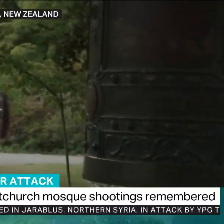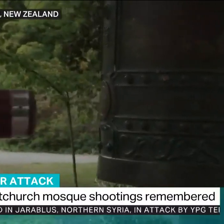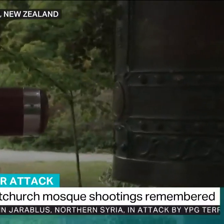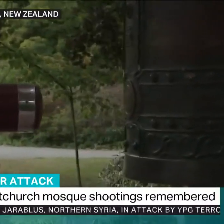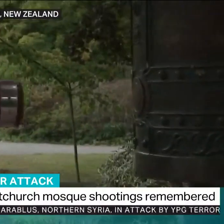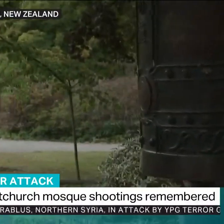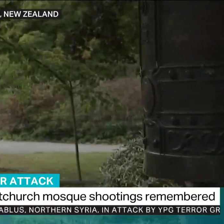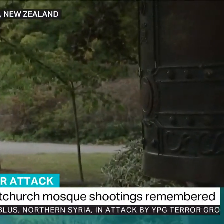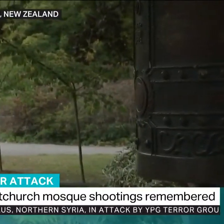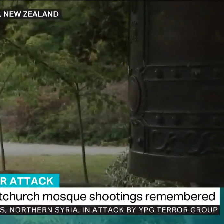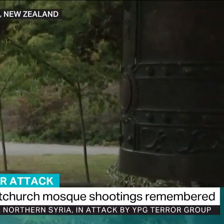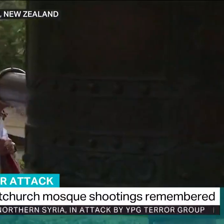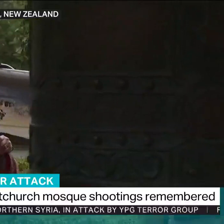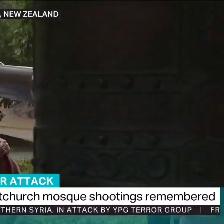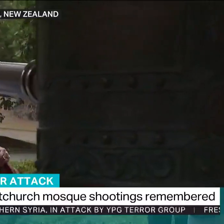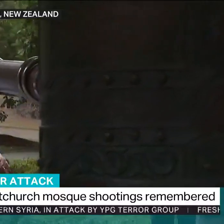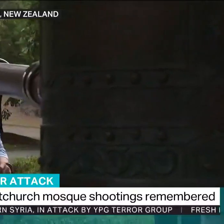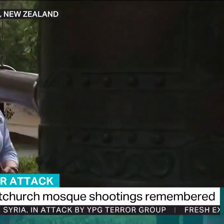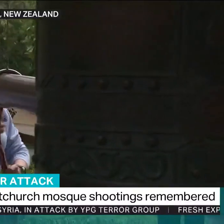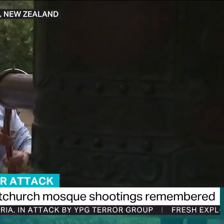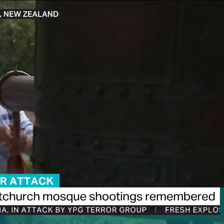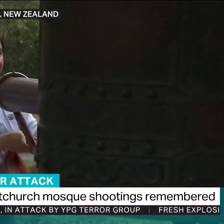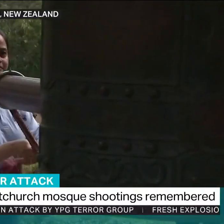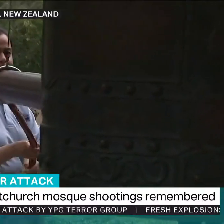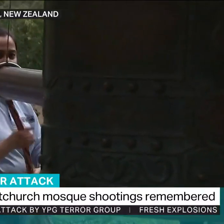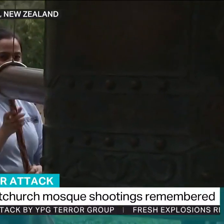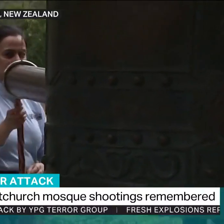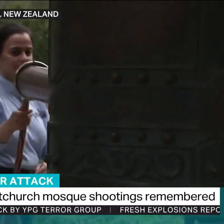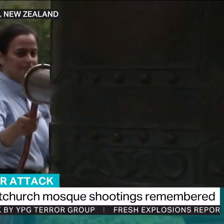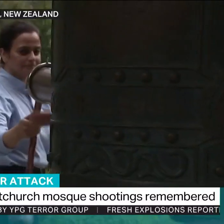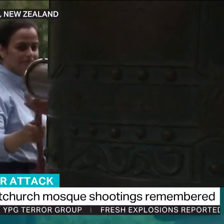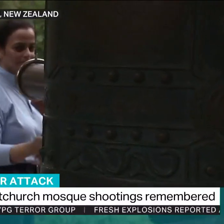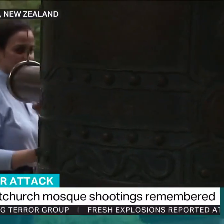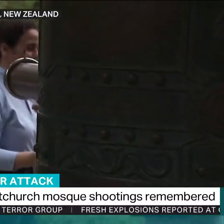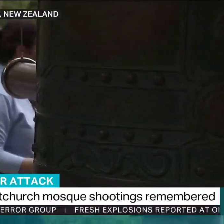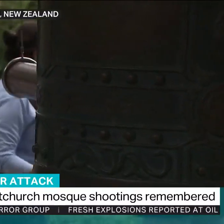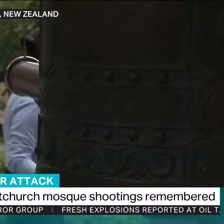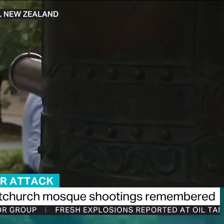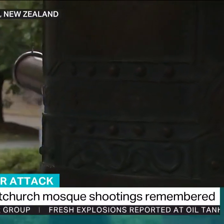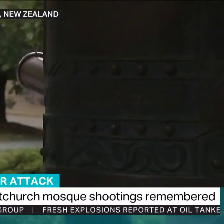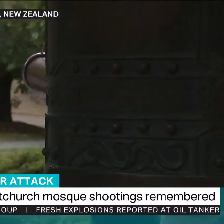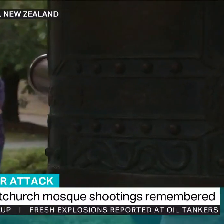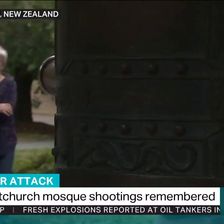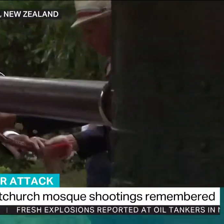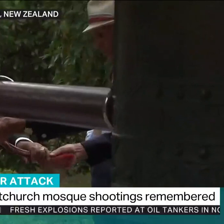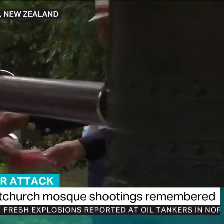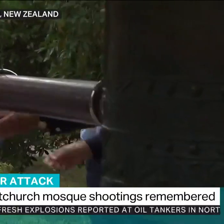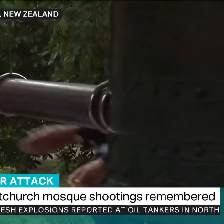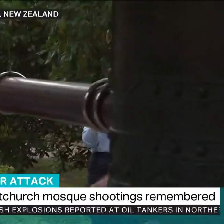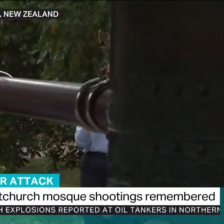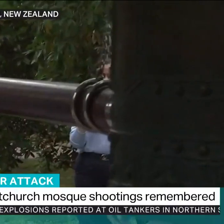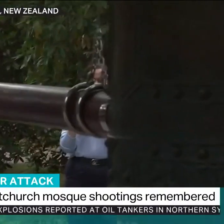attack. Prime Minister Jacinda Ardern says her government is fully committed to playing a strong role in countering violent extremism.